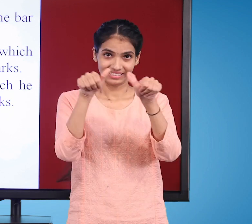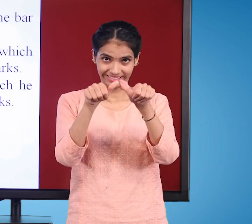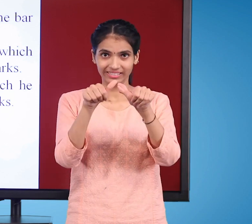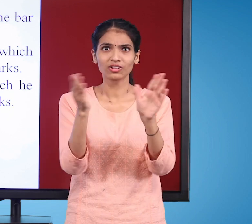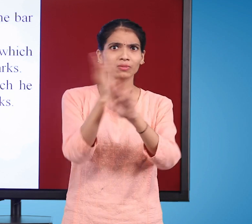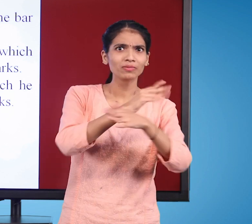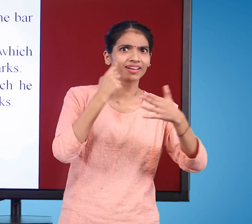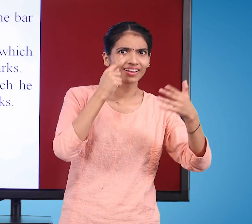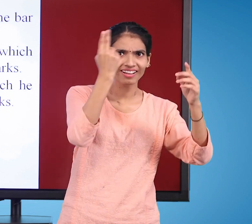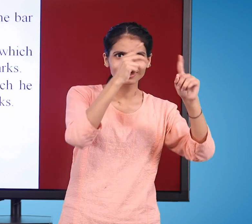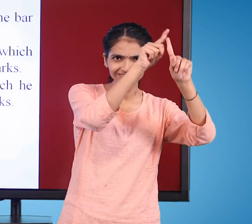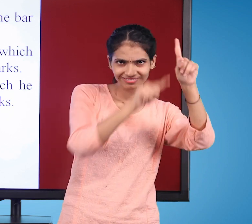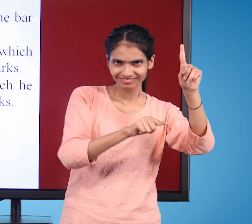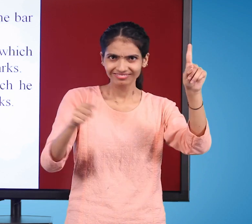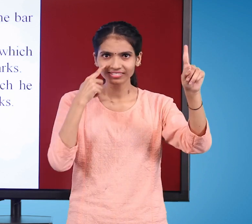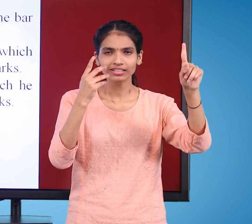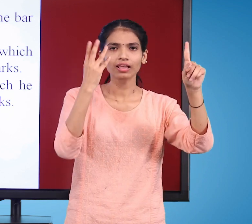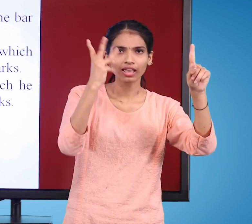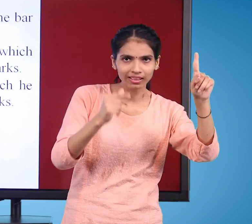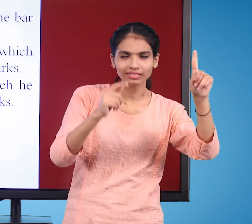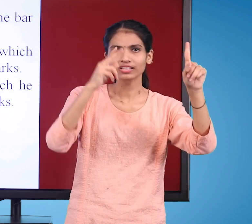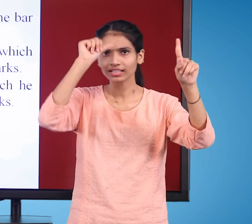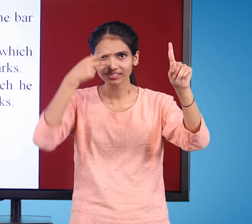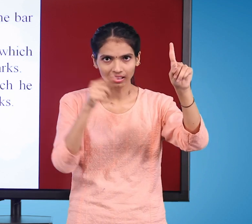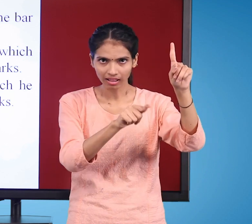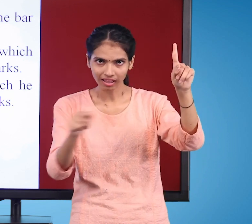A. What information does the bar graph give?